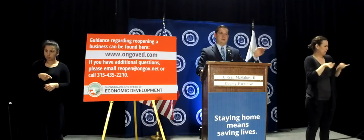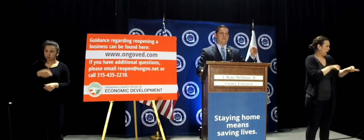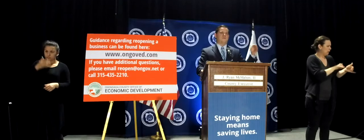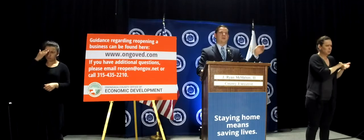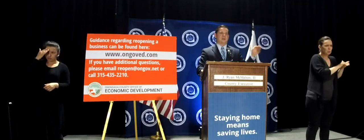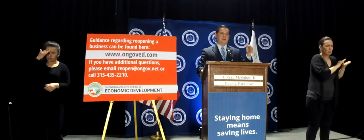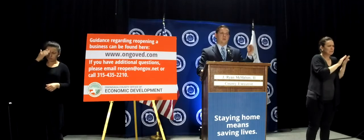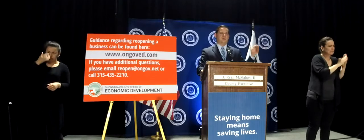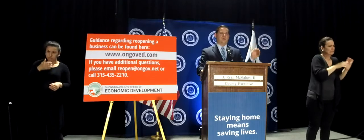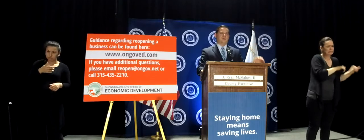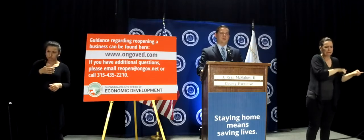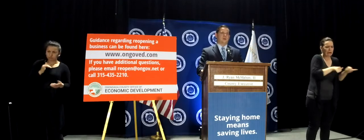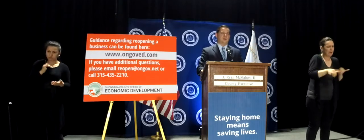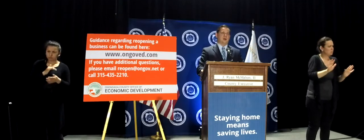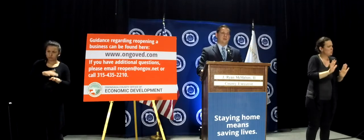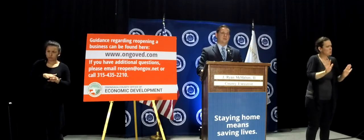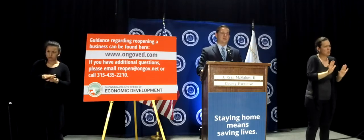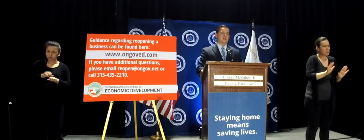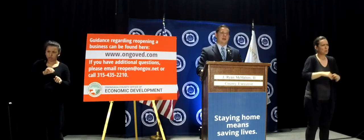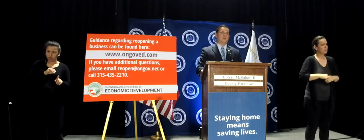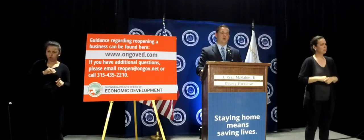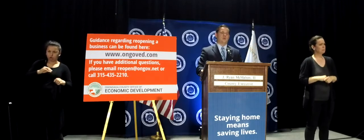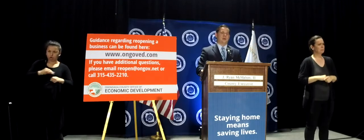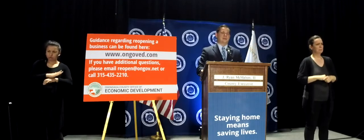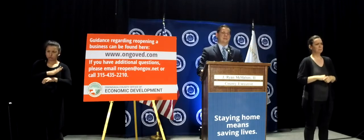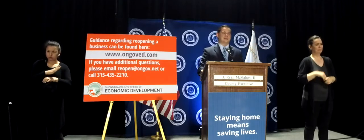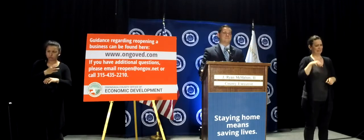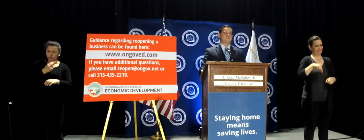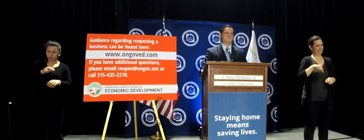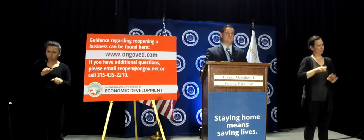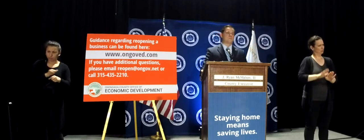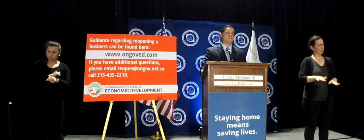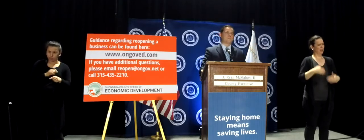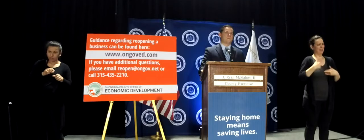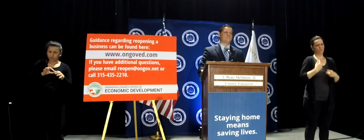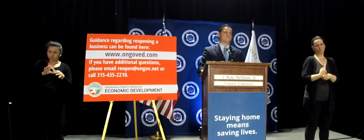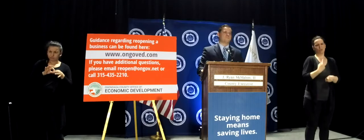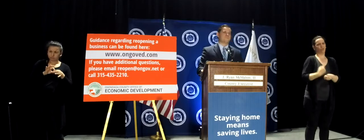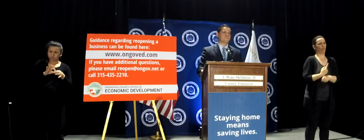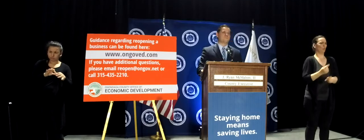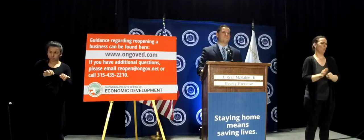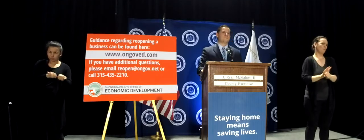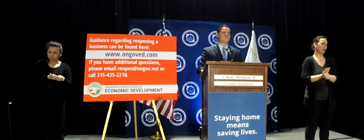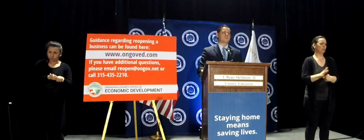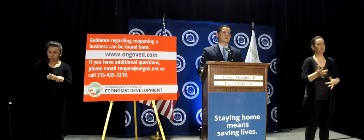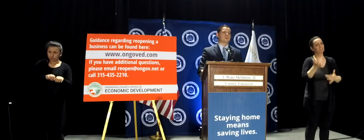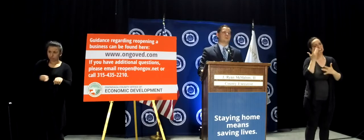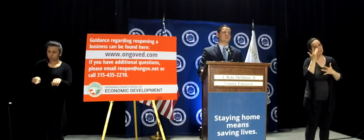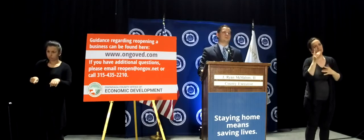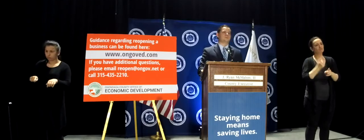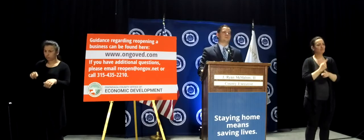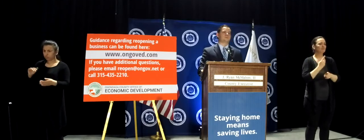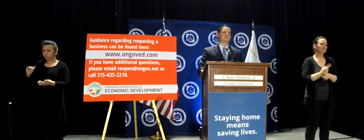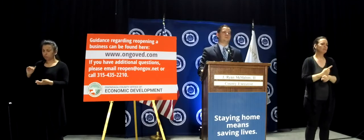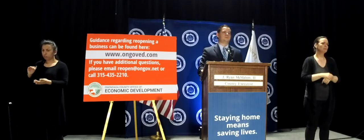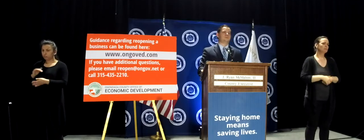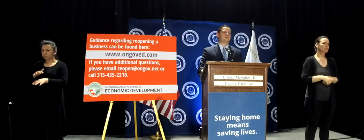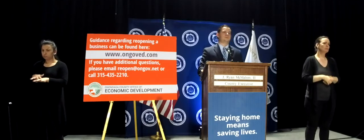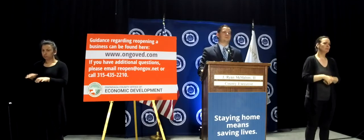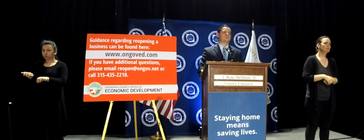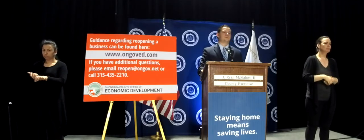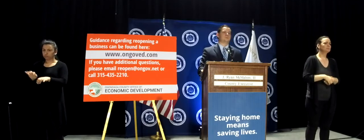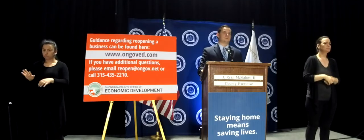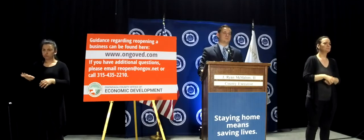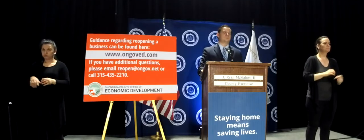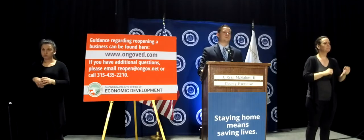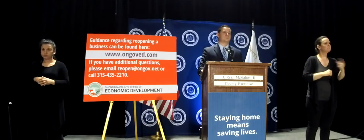think is affiliated with COVID. These children have COVID-19. Have any high schools taken up the